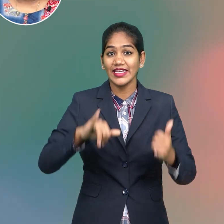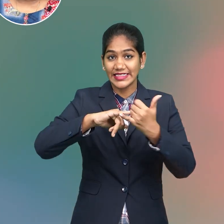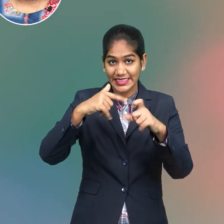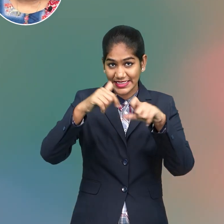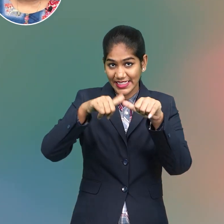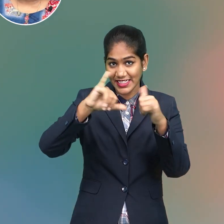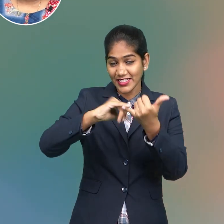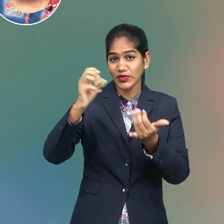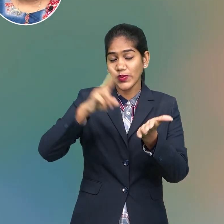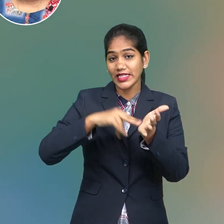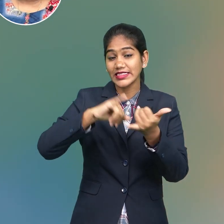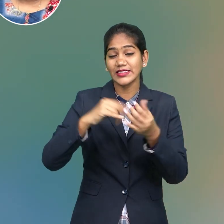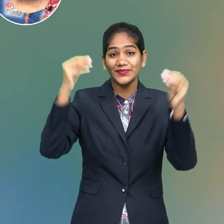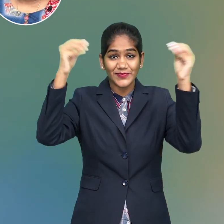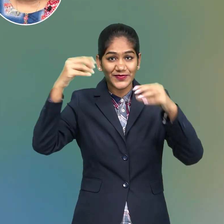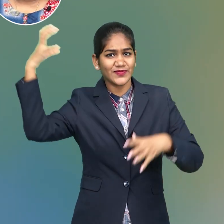Seasons.